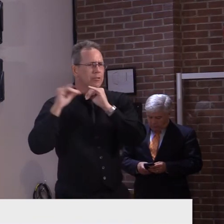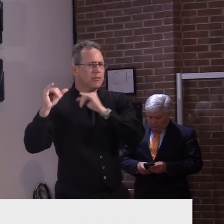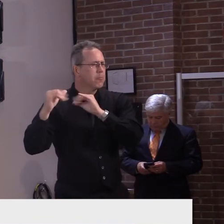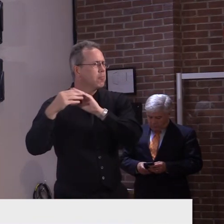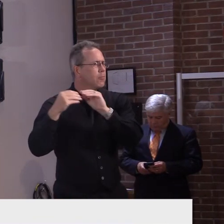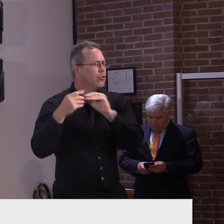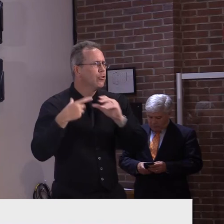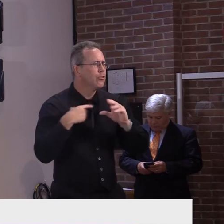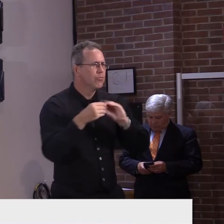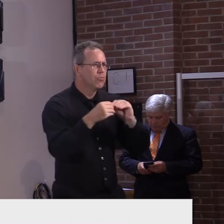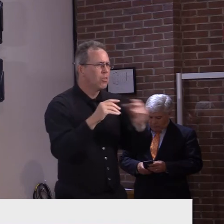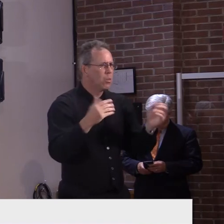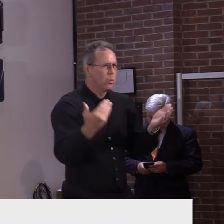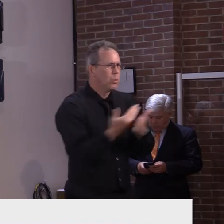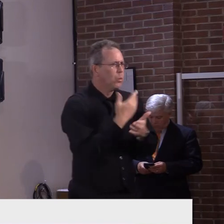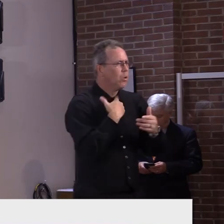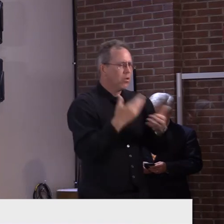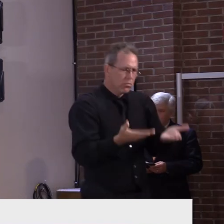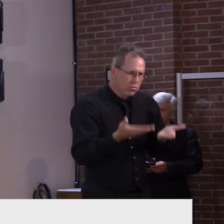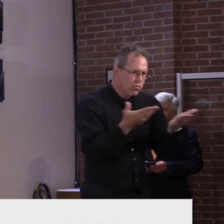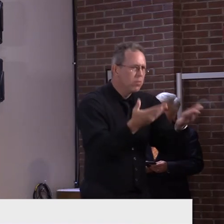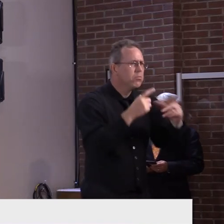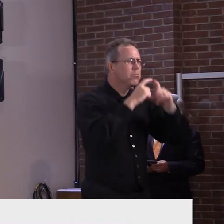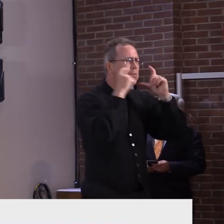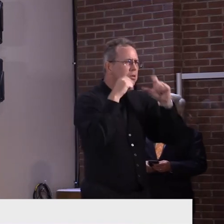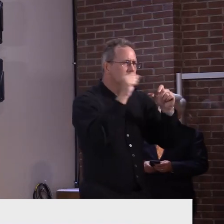been saying over the last 2-3 weeks.